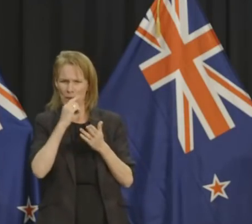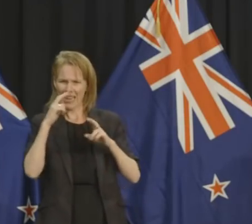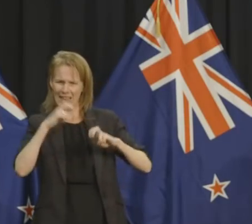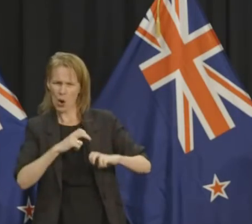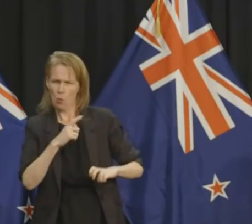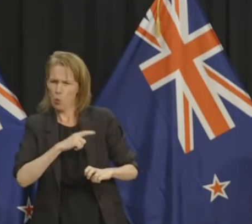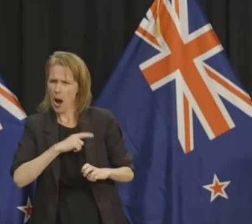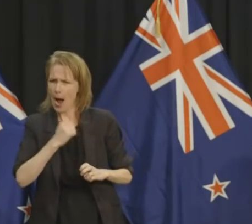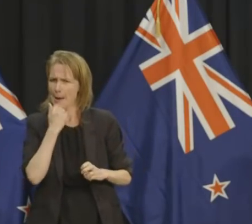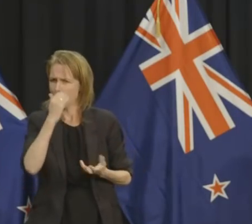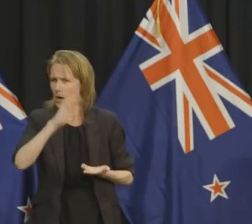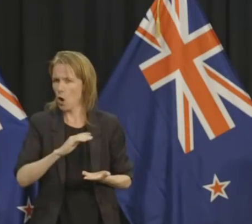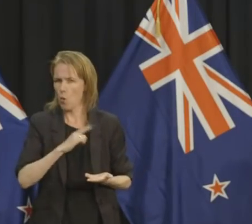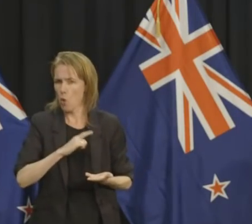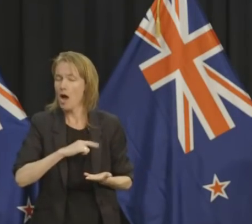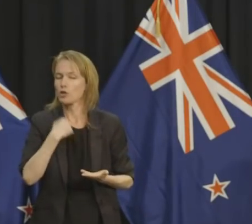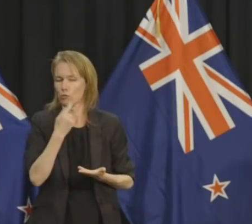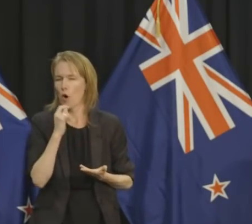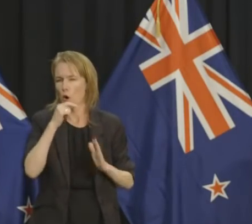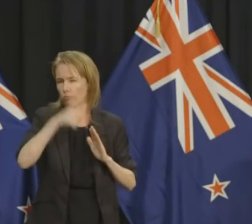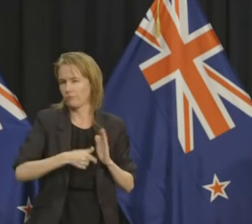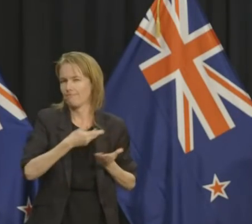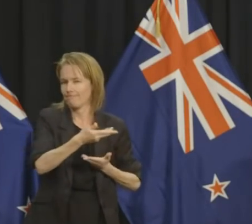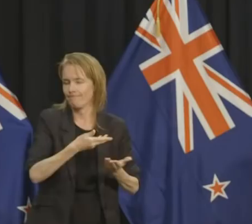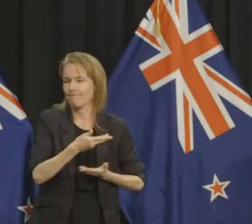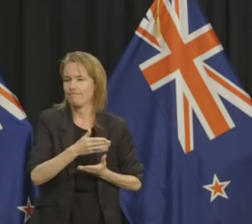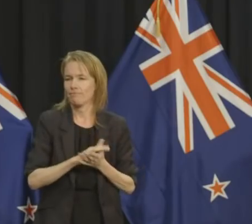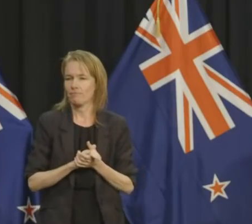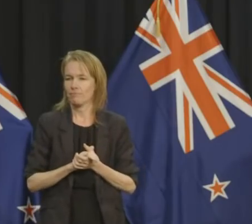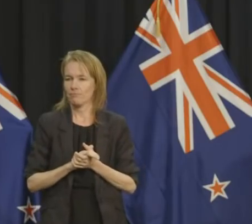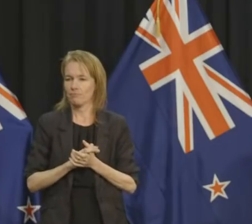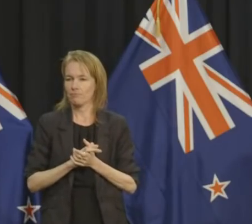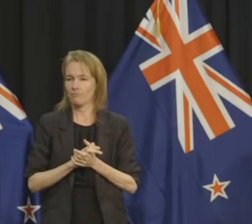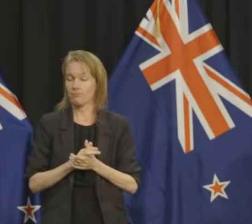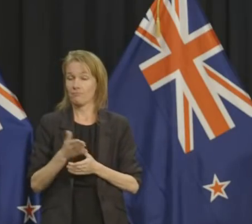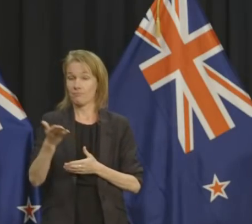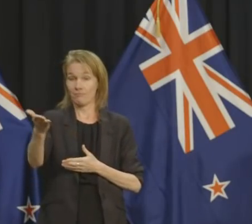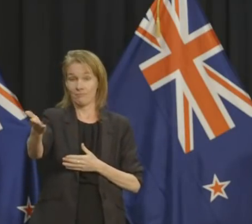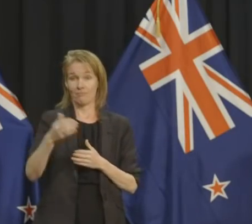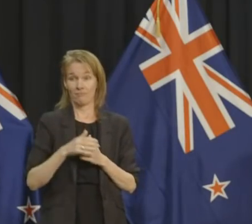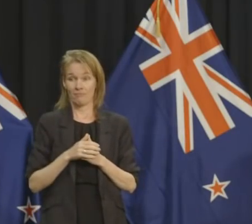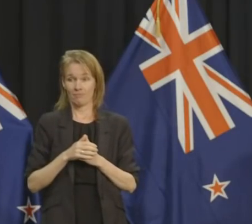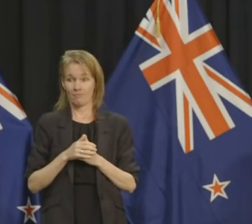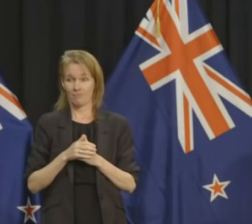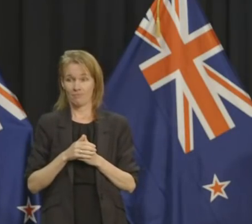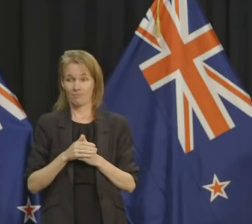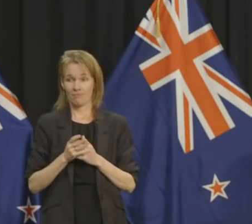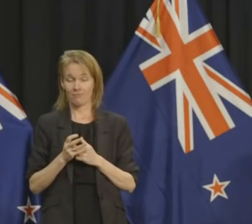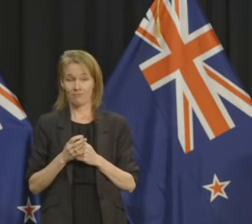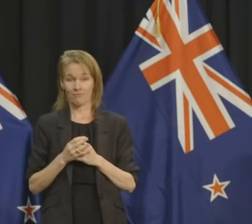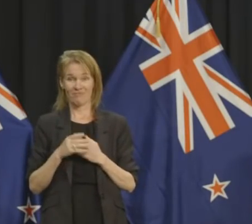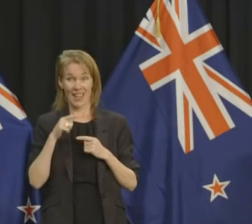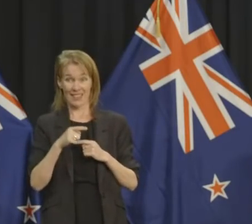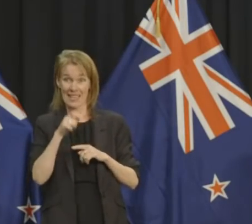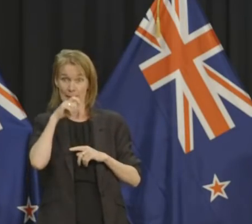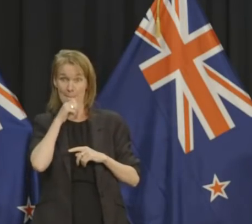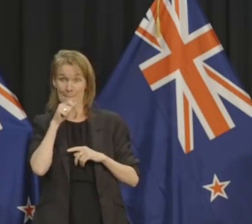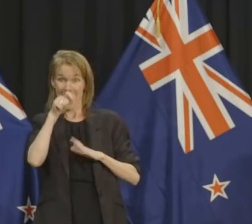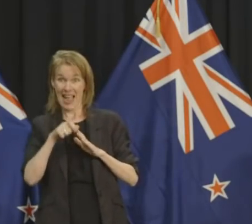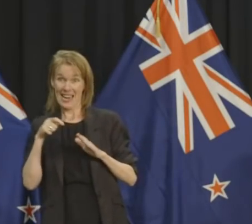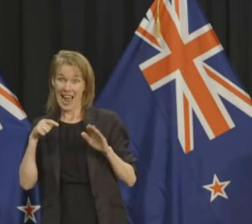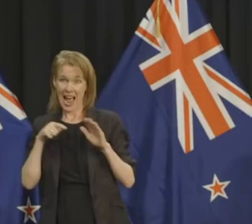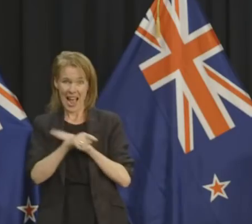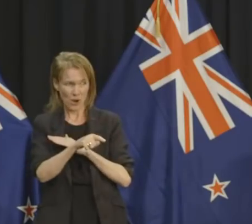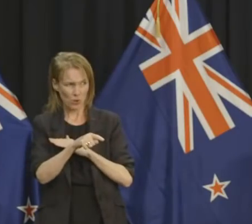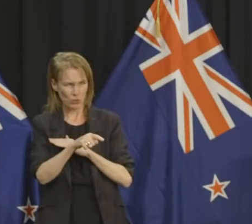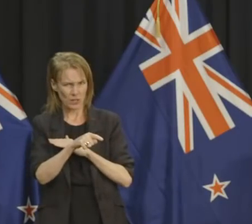that again tomorrow. Wait to the idea. Is this a failure? Like, I mean, is this a failure of the military precision that was